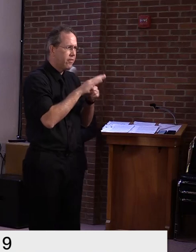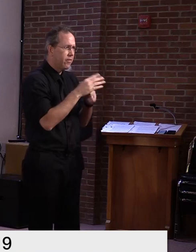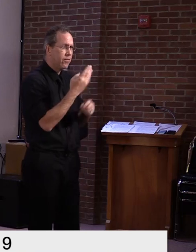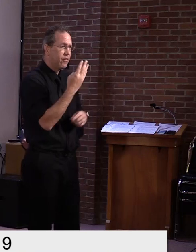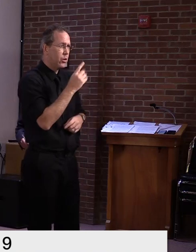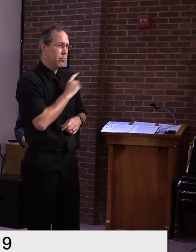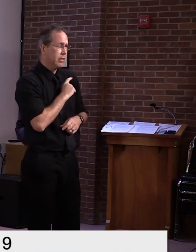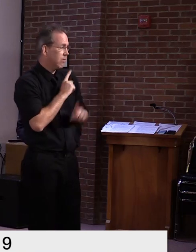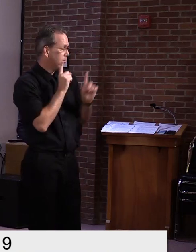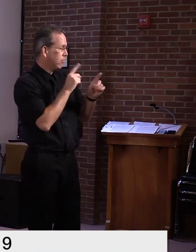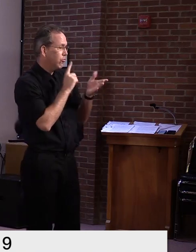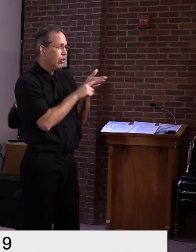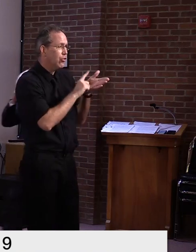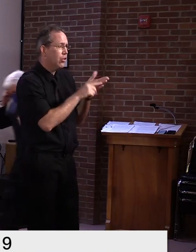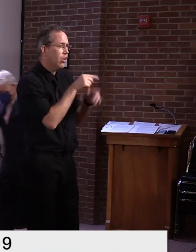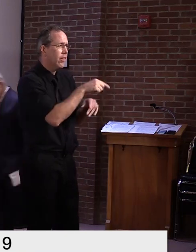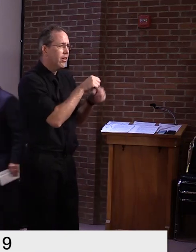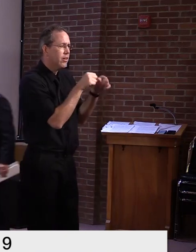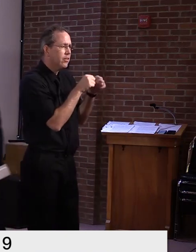about those displaced families.